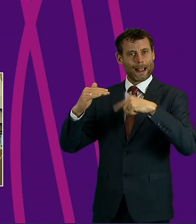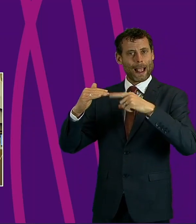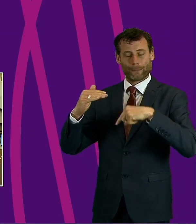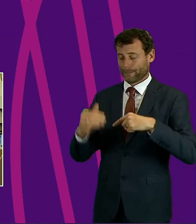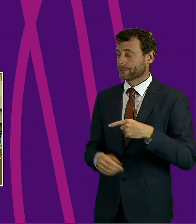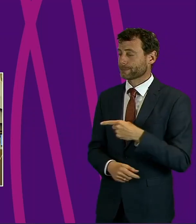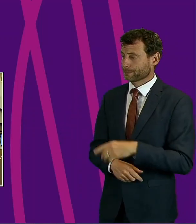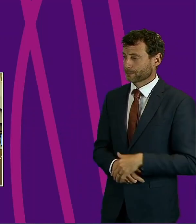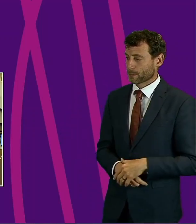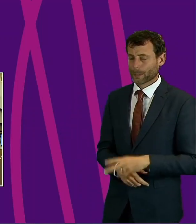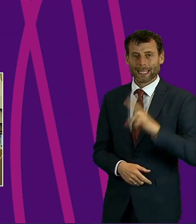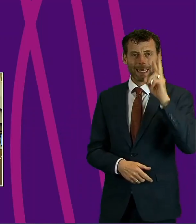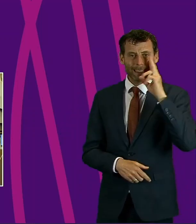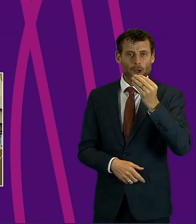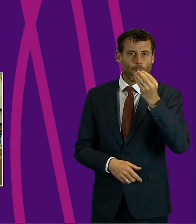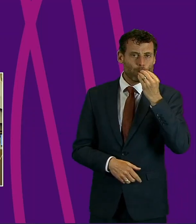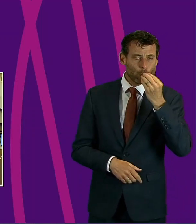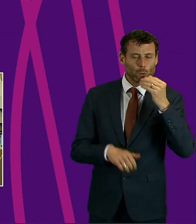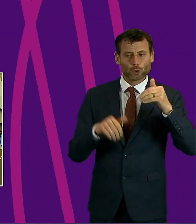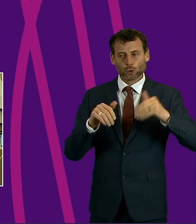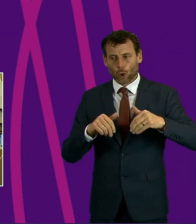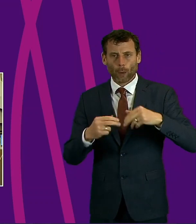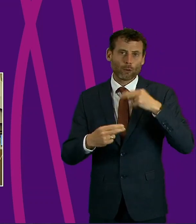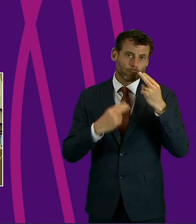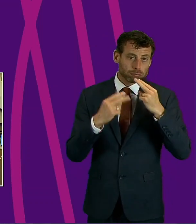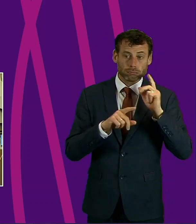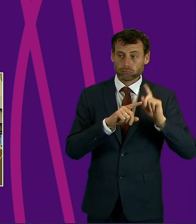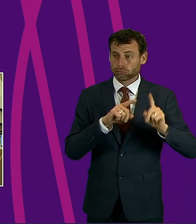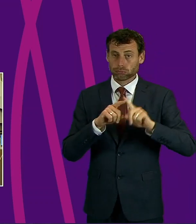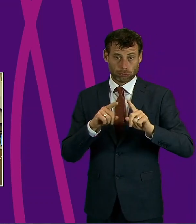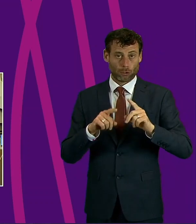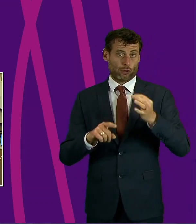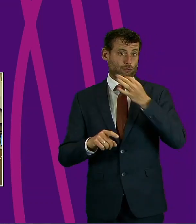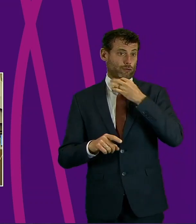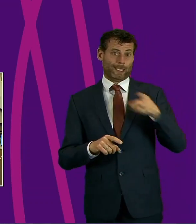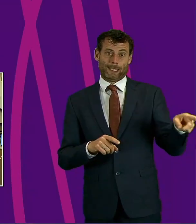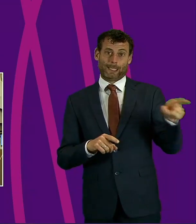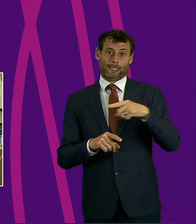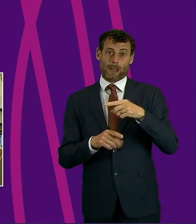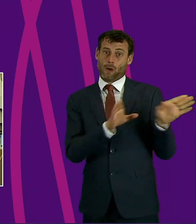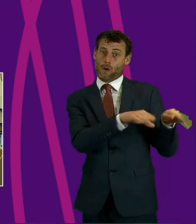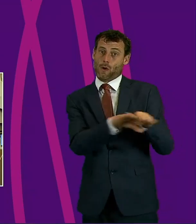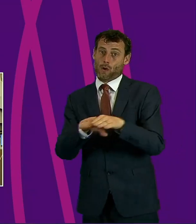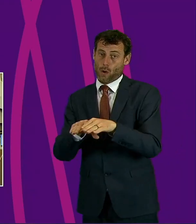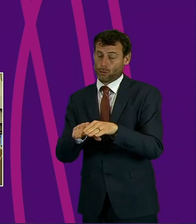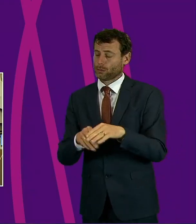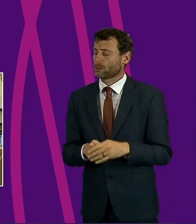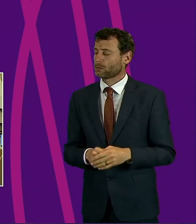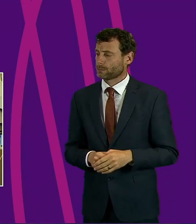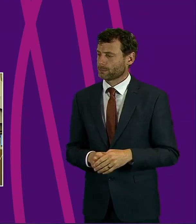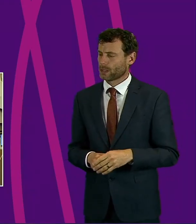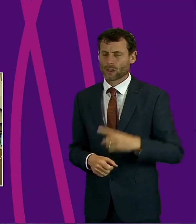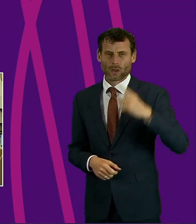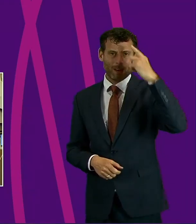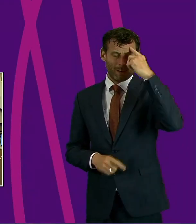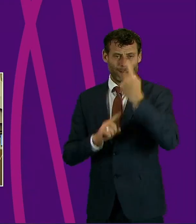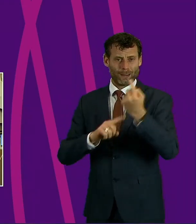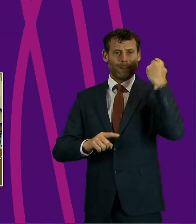retail, have been hardest hit by the virus. A lack of consideration afforded to gender in the aftermath of the financial crash